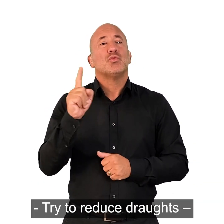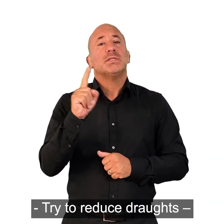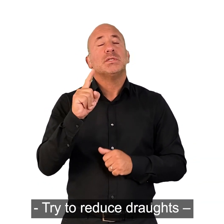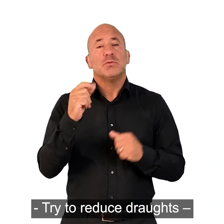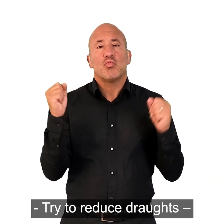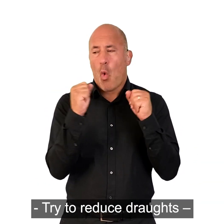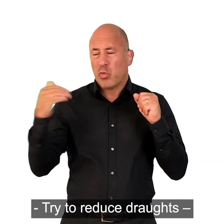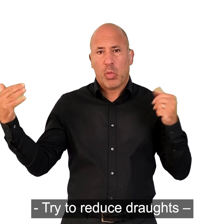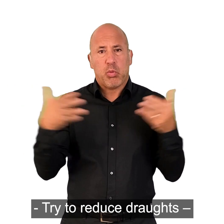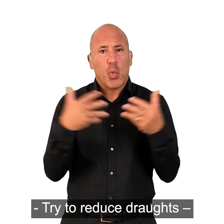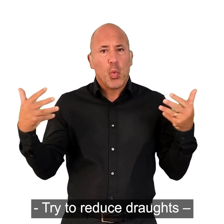Try to reduce drafts.